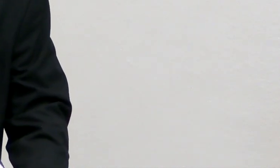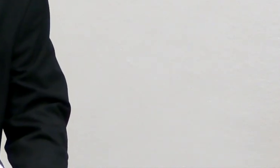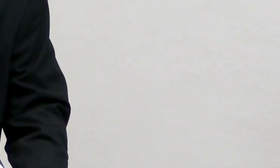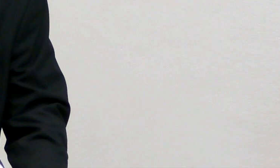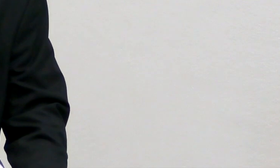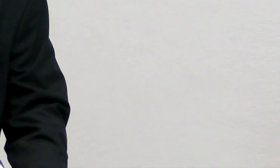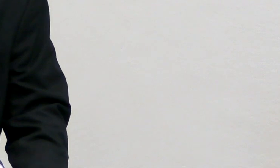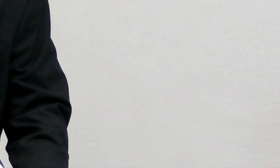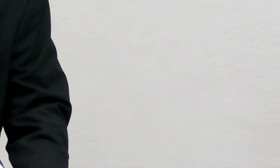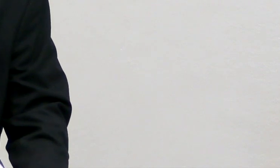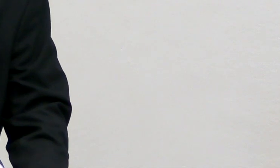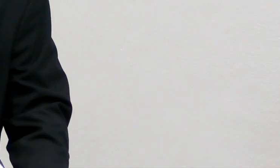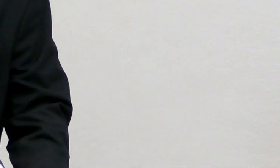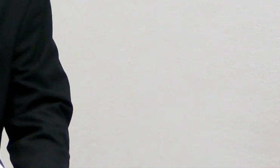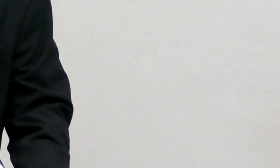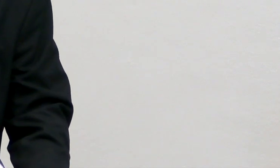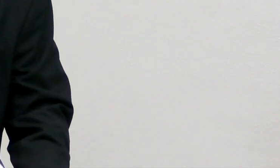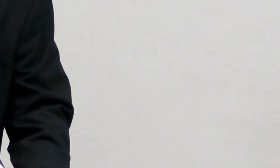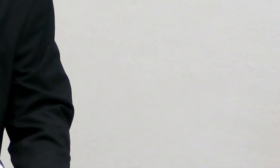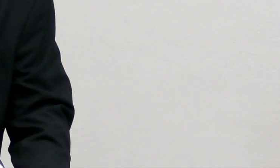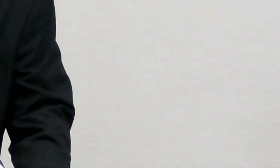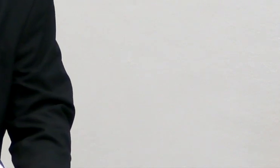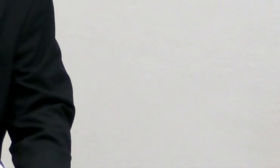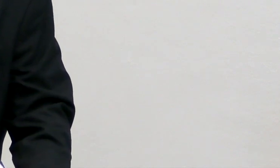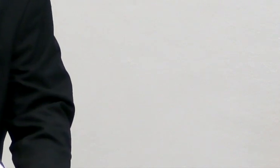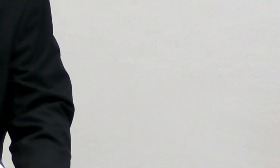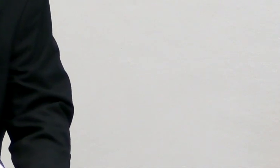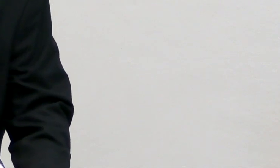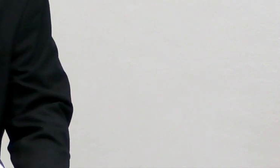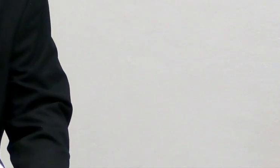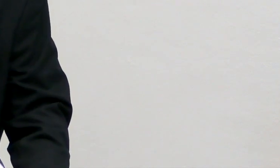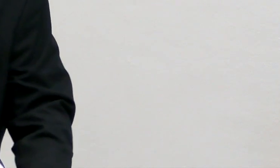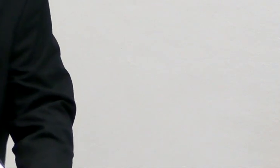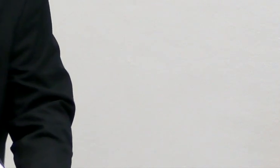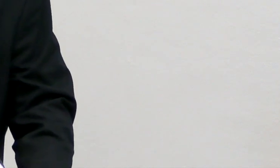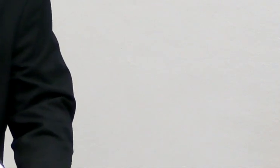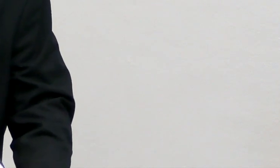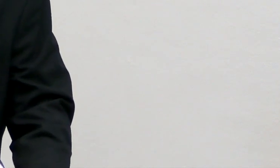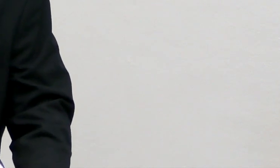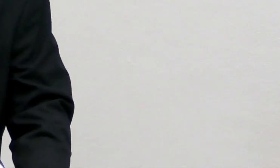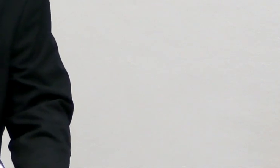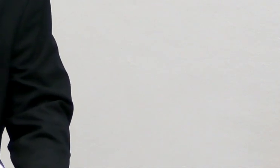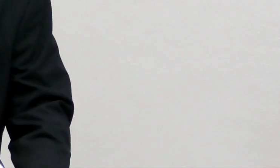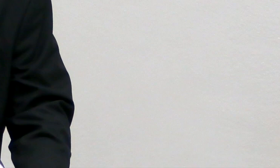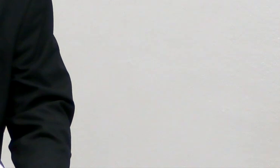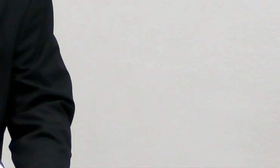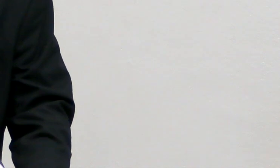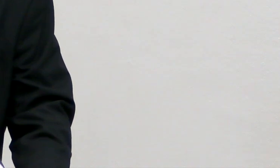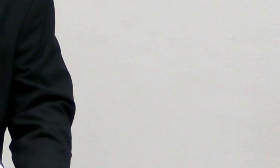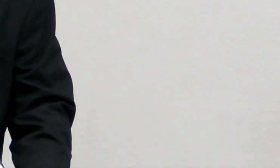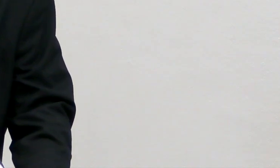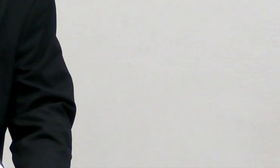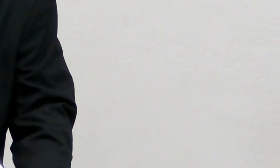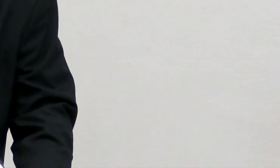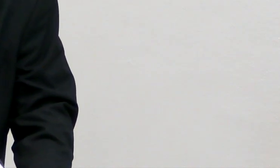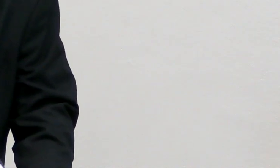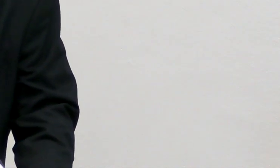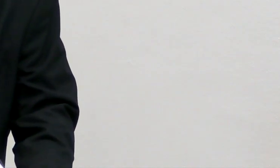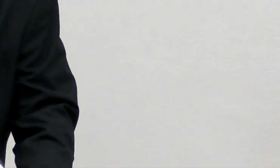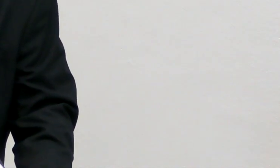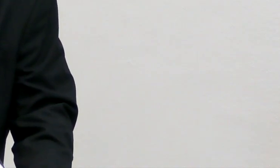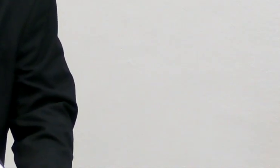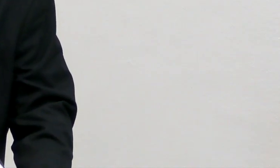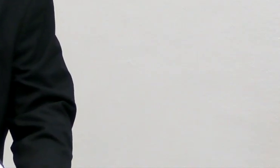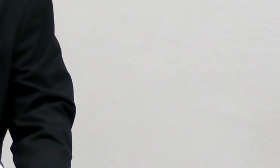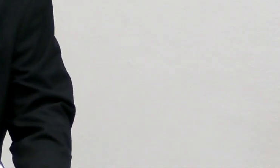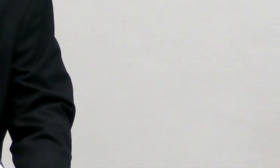Cook County Board of Review. Cook County Board of Review can override the Cook County Assessor. So I recommend always you do